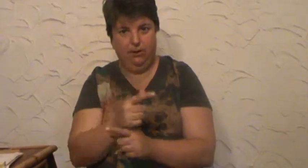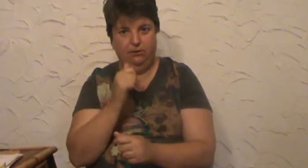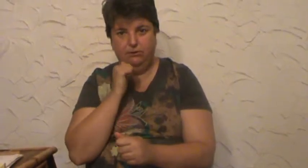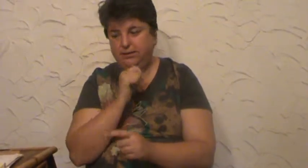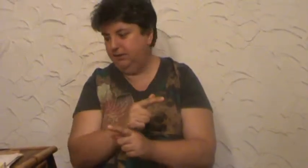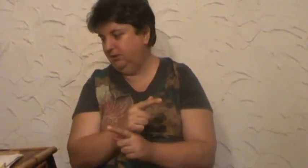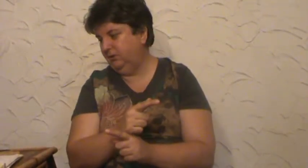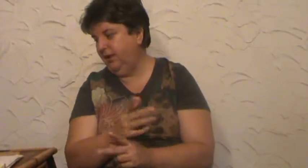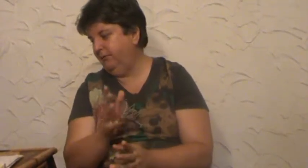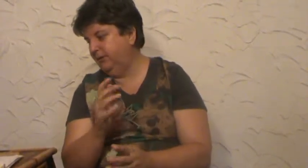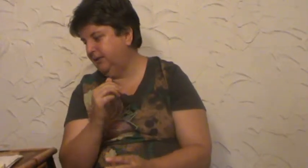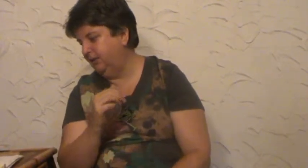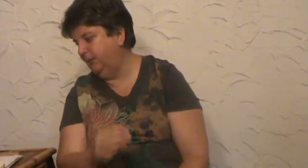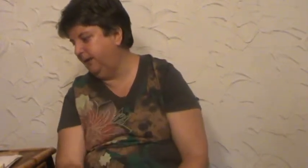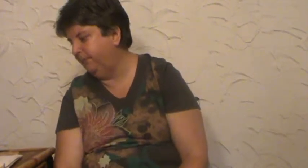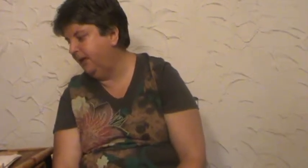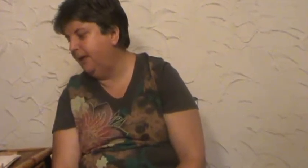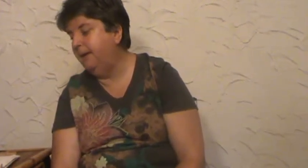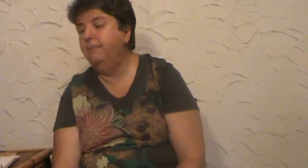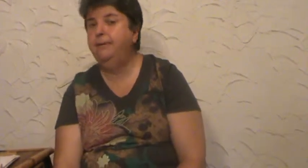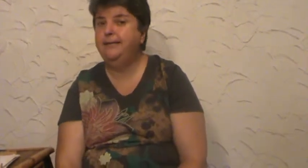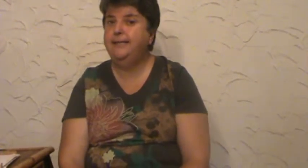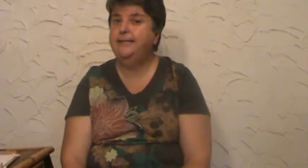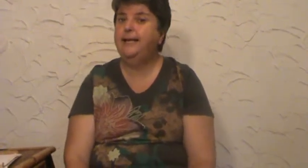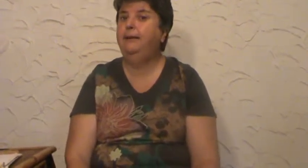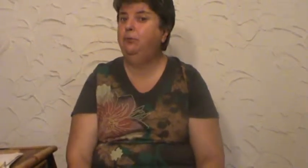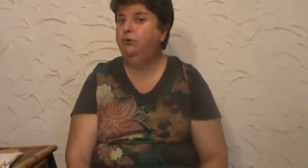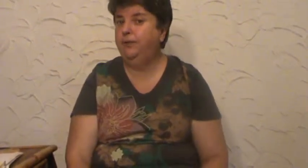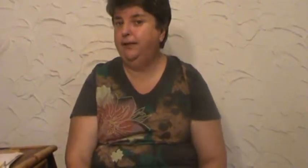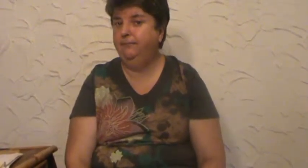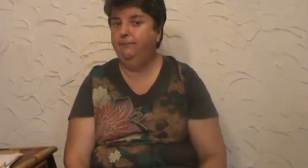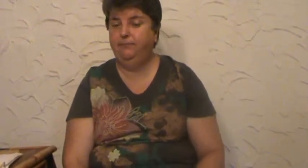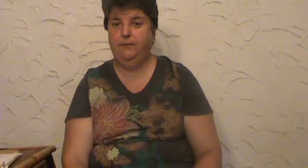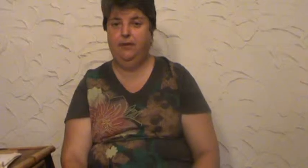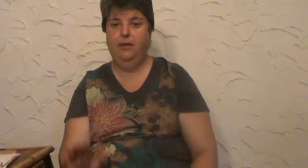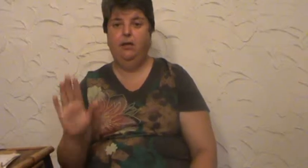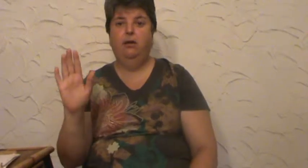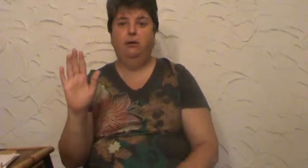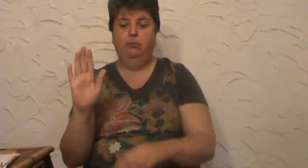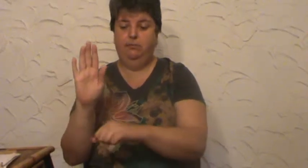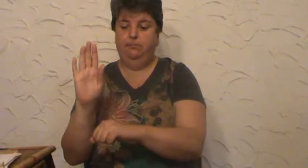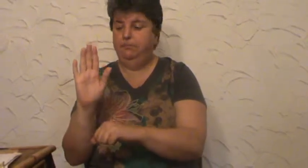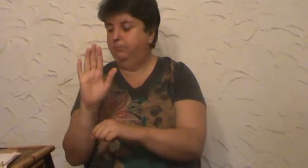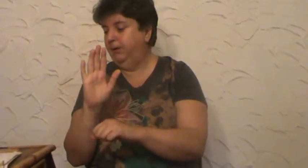Brother, sister. So that one's not too bad. Business and movie. With